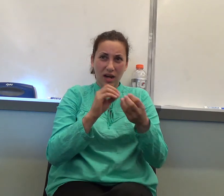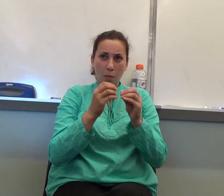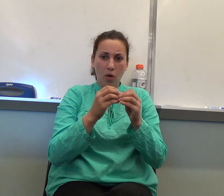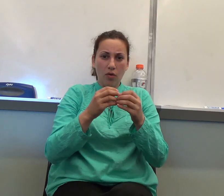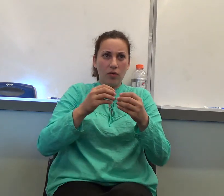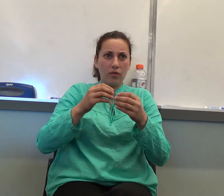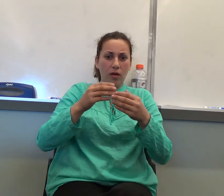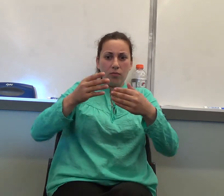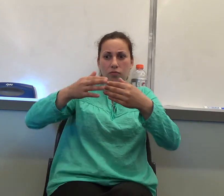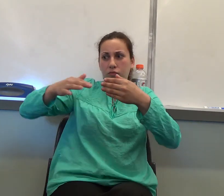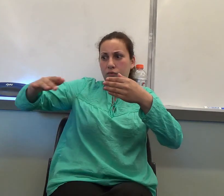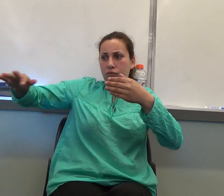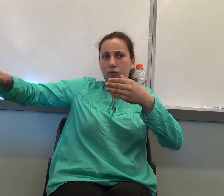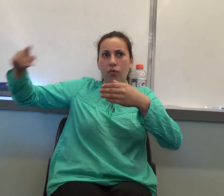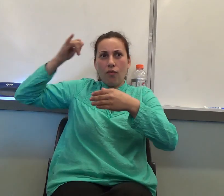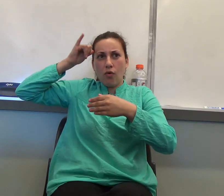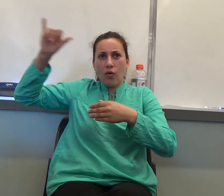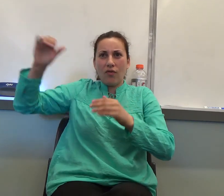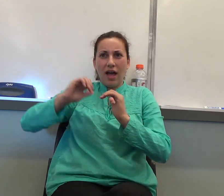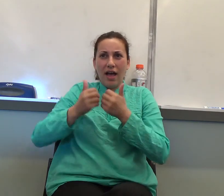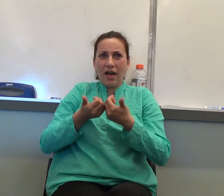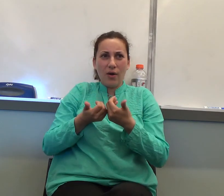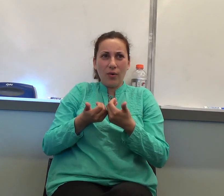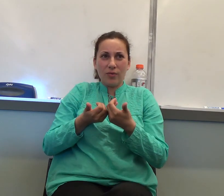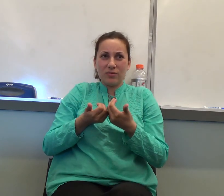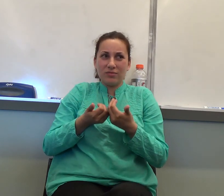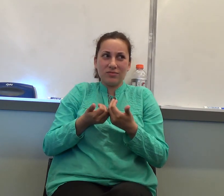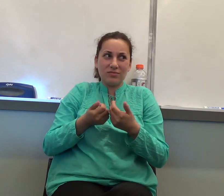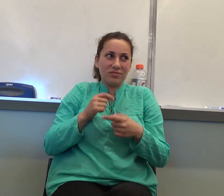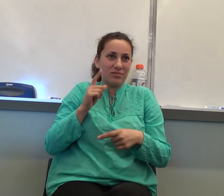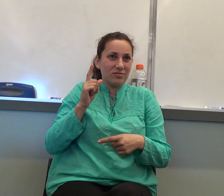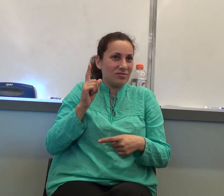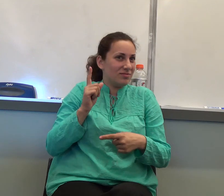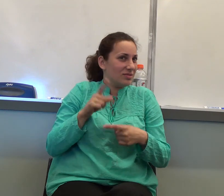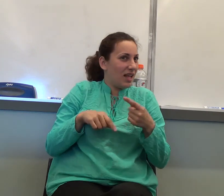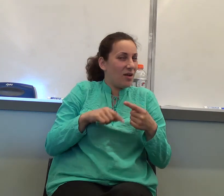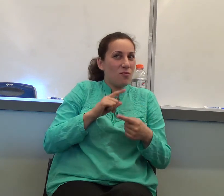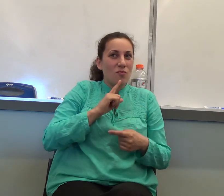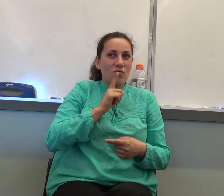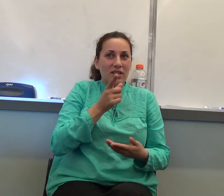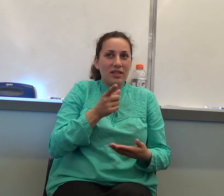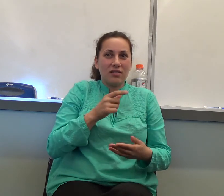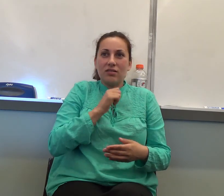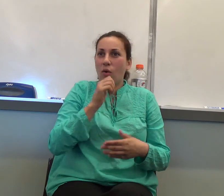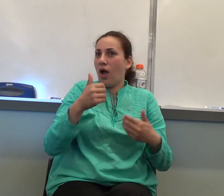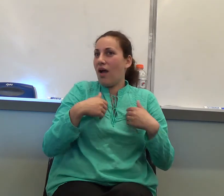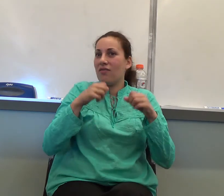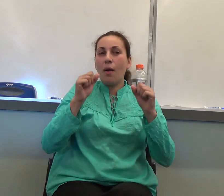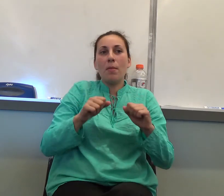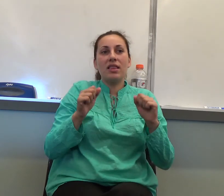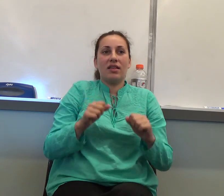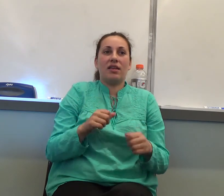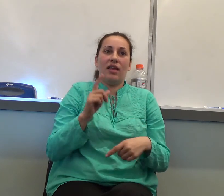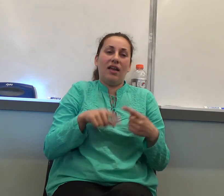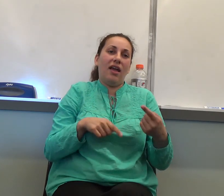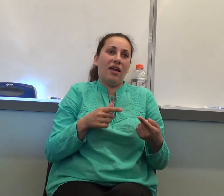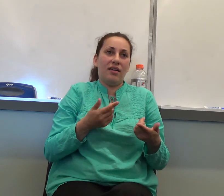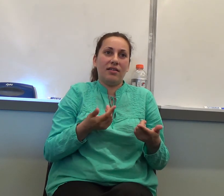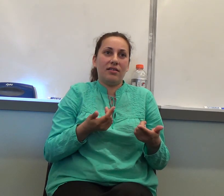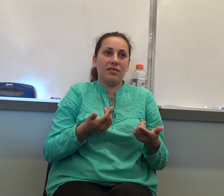number? We don't have the ability to do that. It's not within the scope of our course, that's for sure. So what